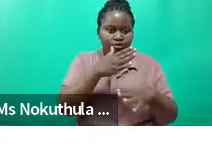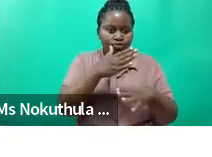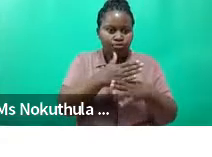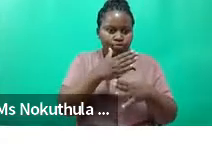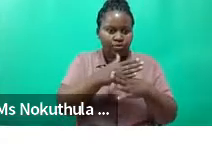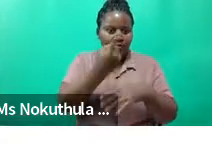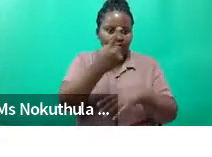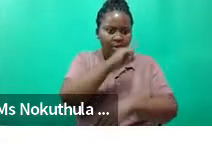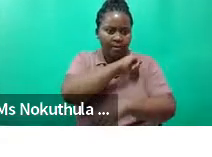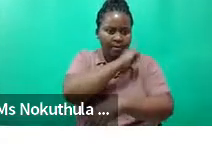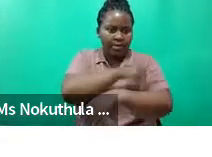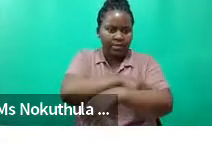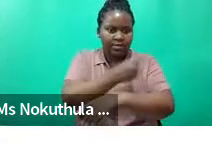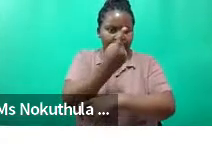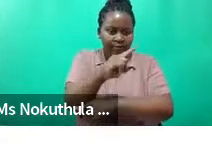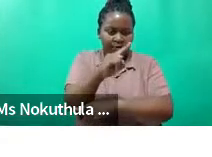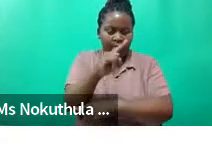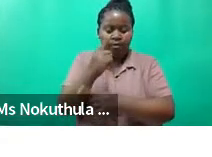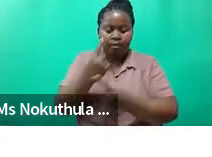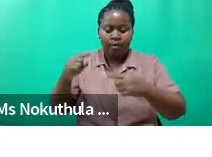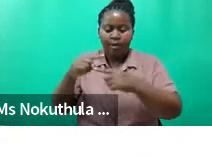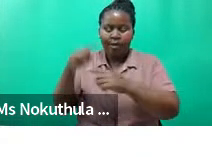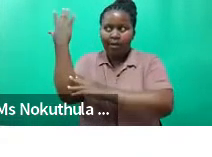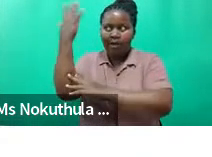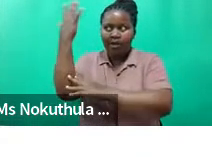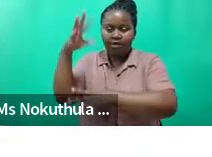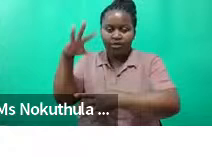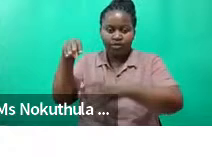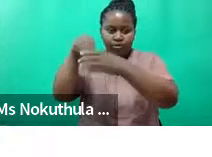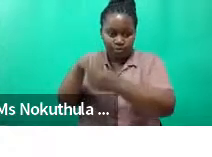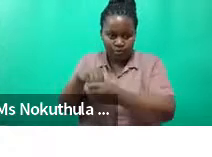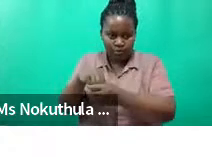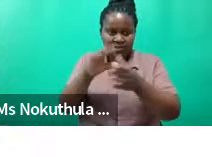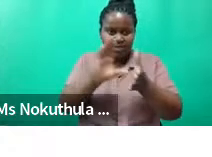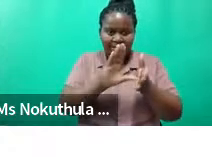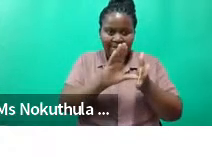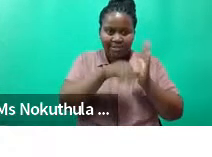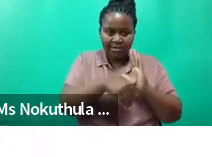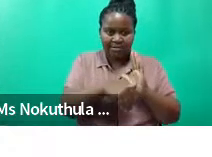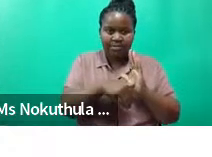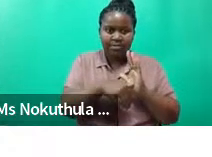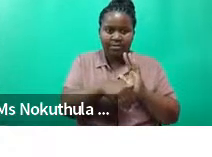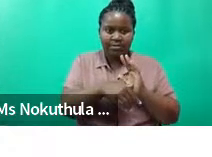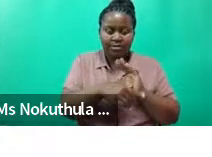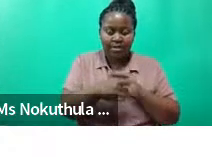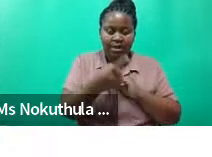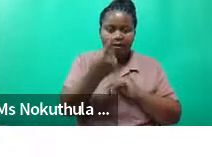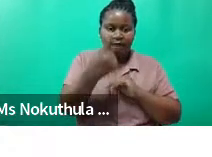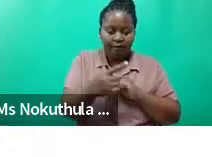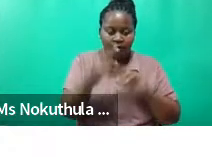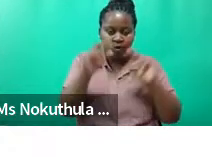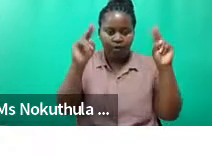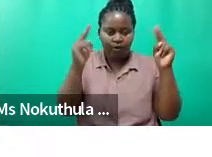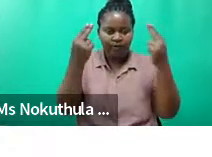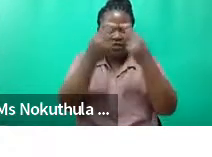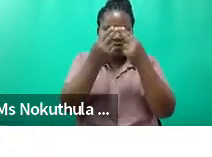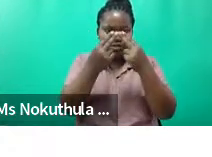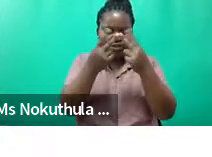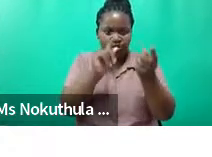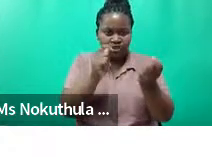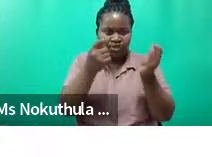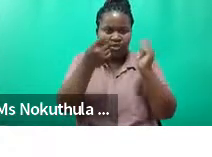lecturers to include disability in learning in line with the university's transformation agenda. And so